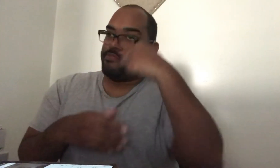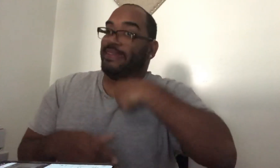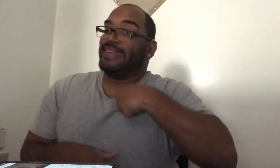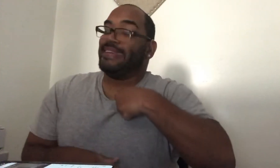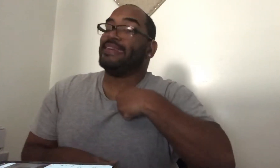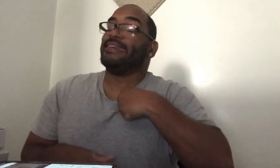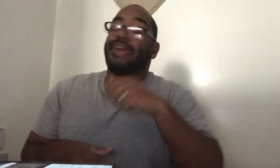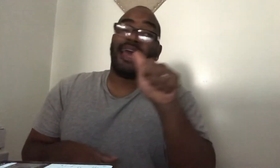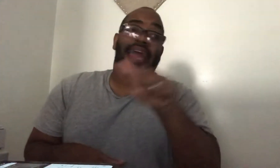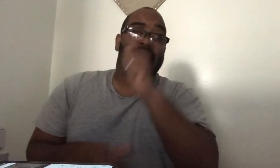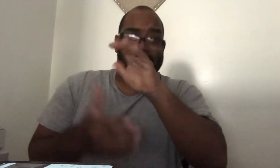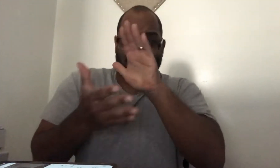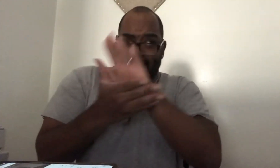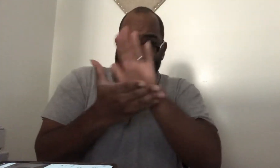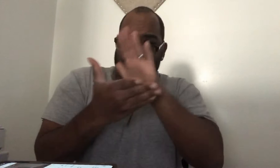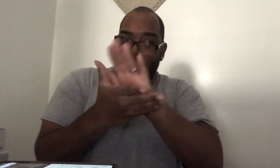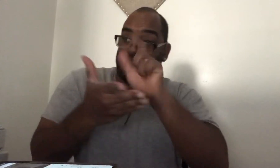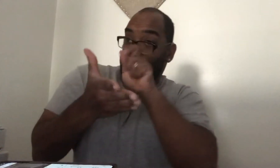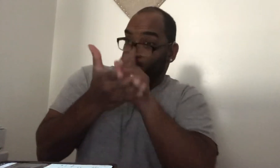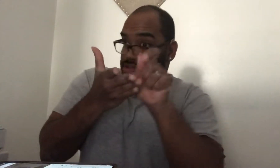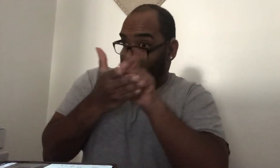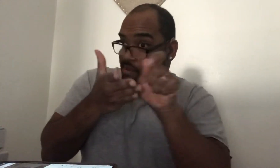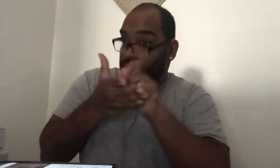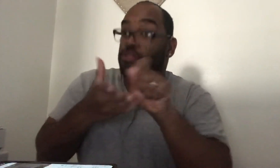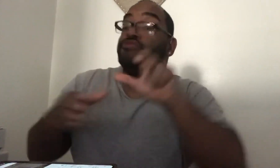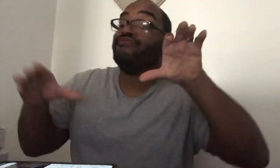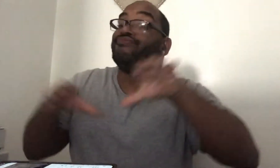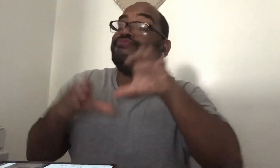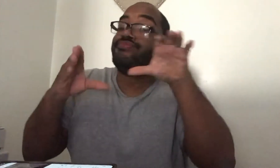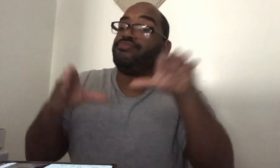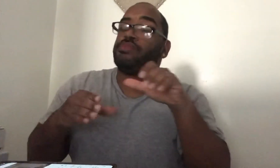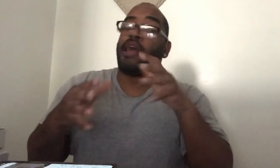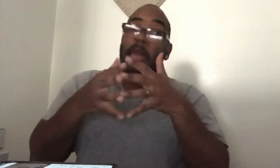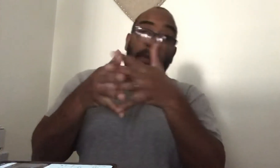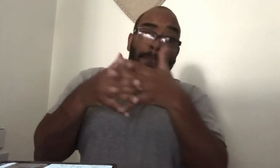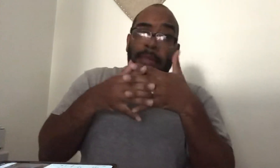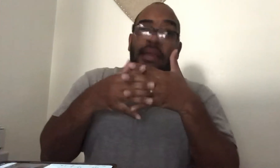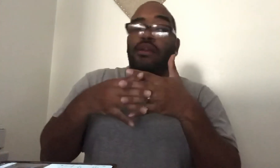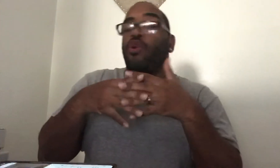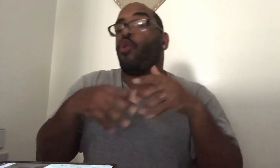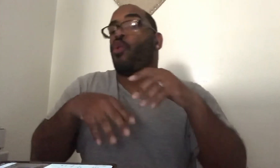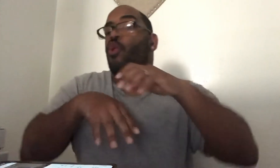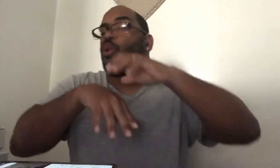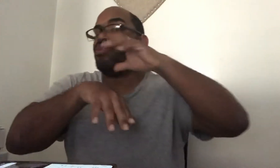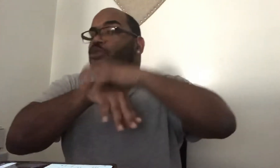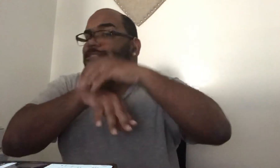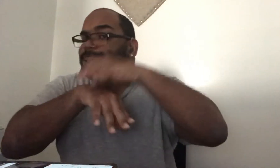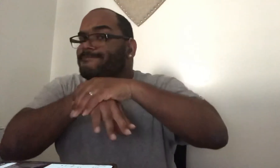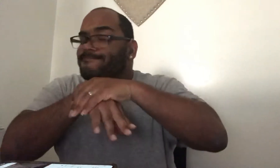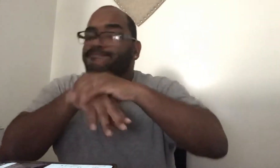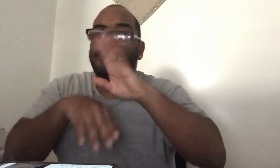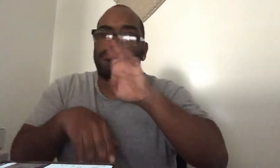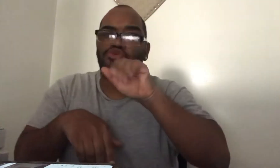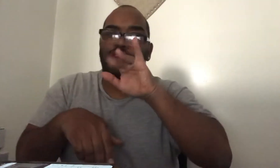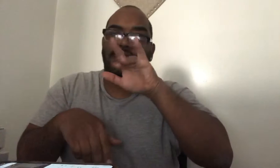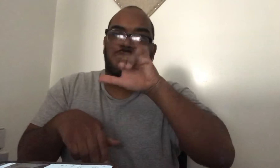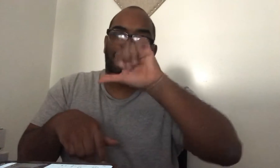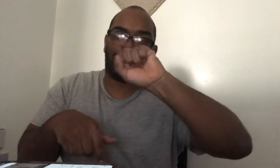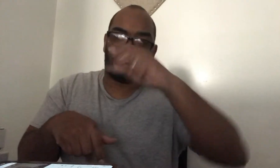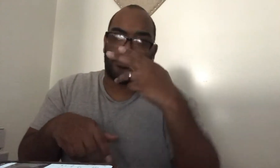Any academic writing that you do in an American or British college or university,